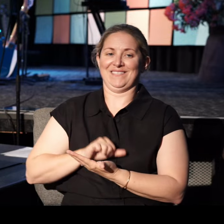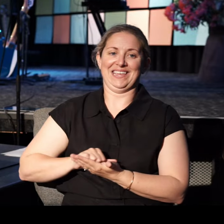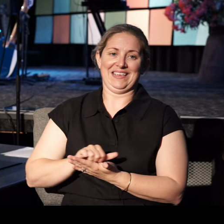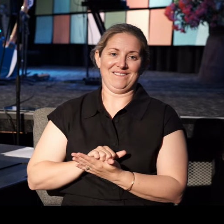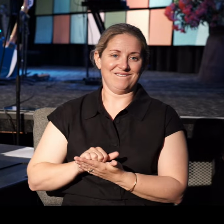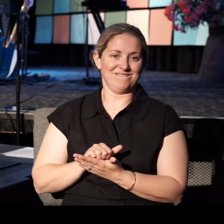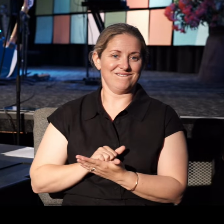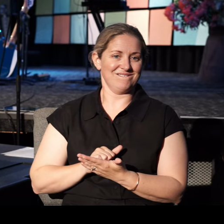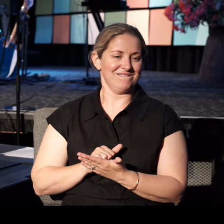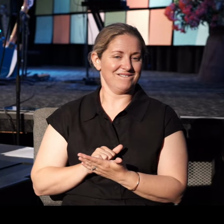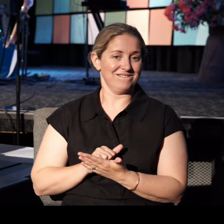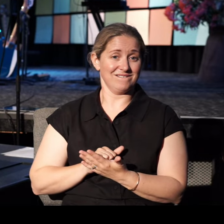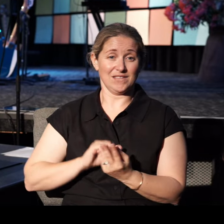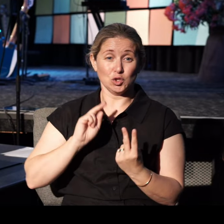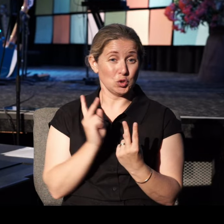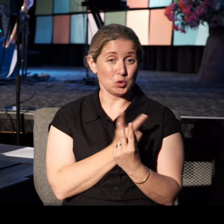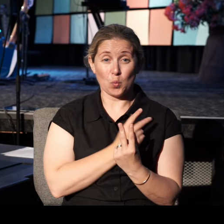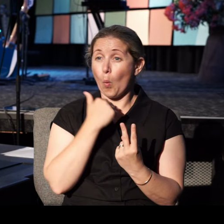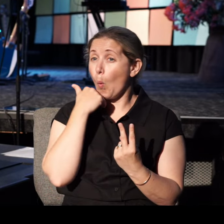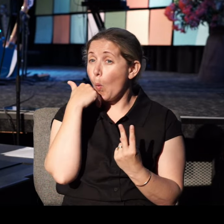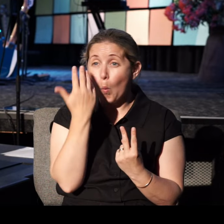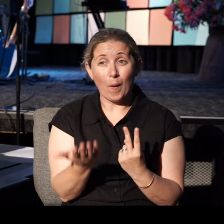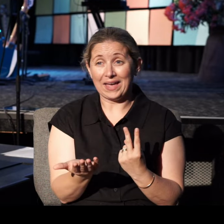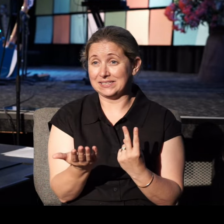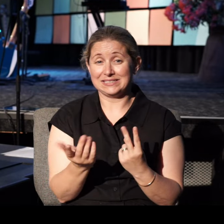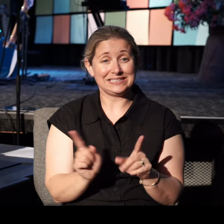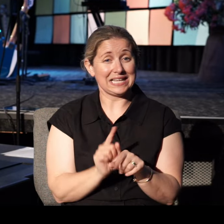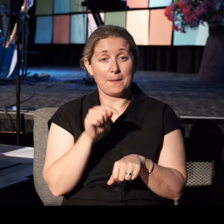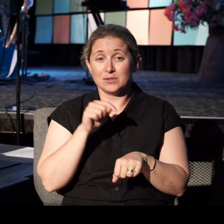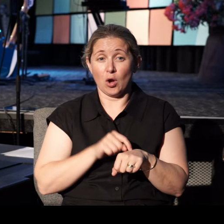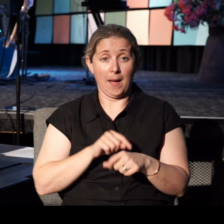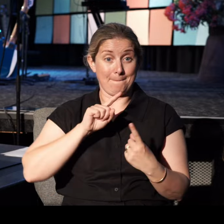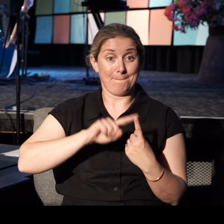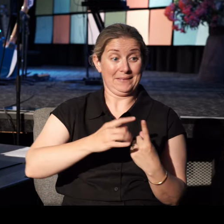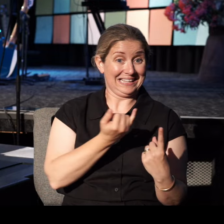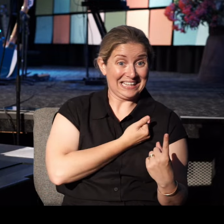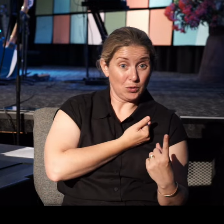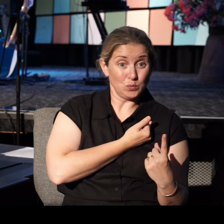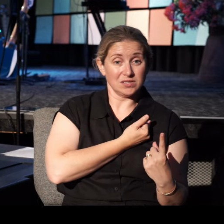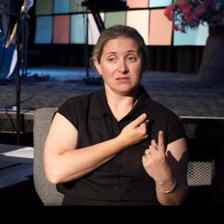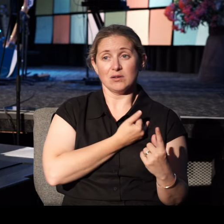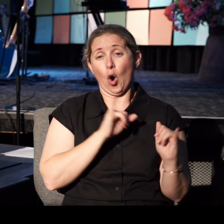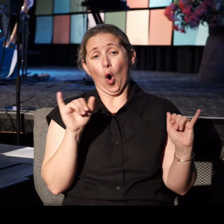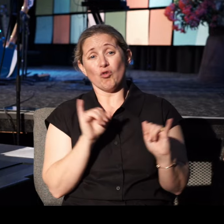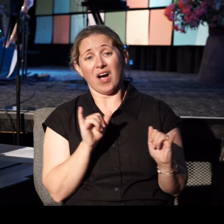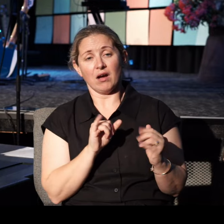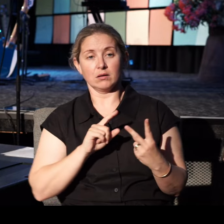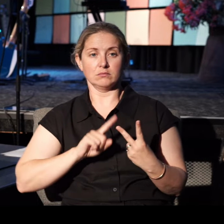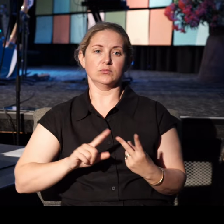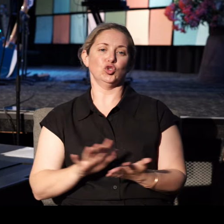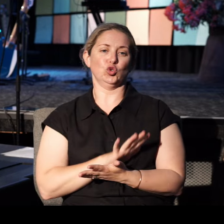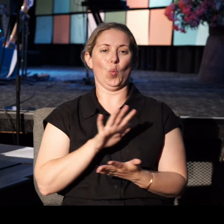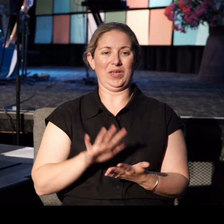Every true child of God has those two emotions running along at the same time. Guilt, horror, and joy.